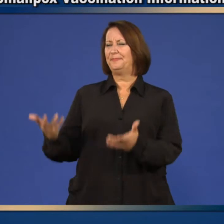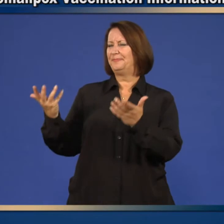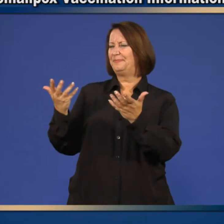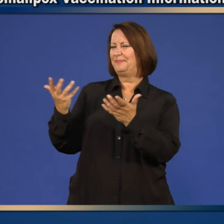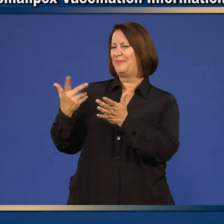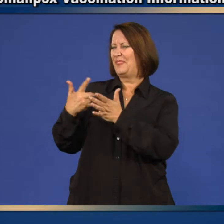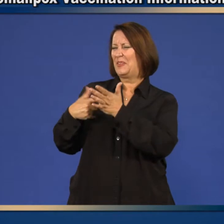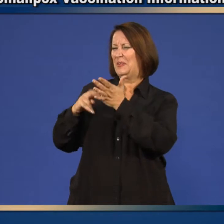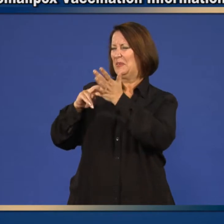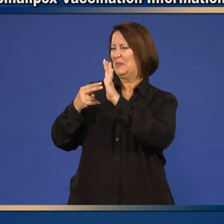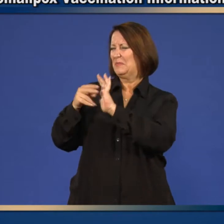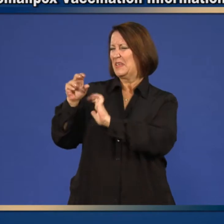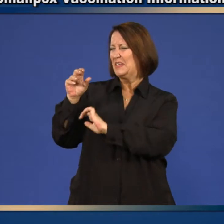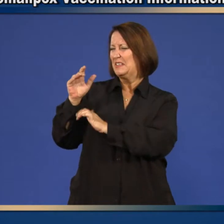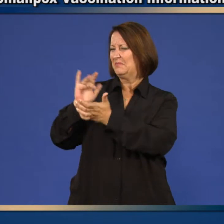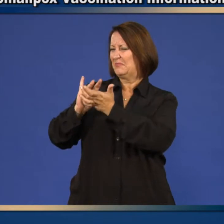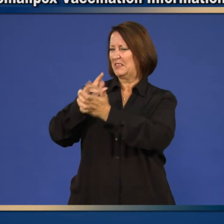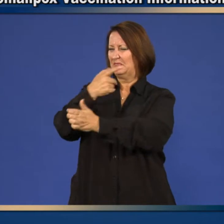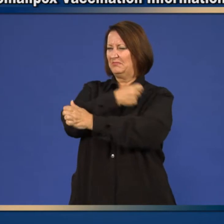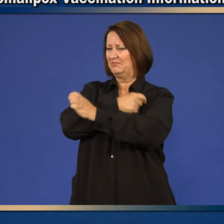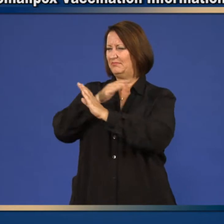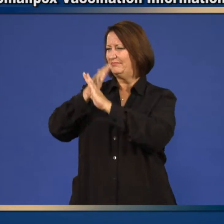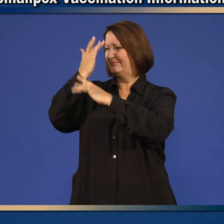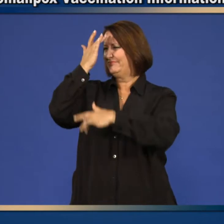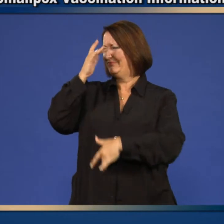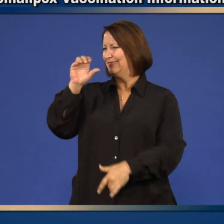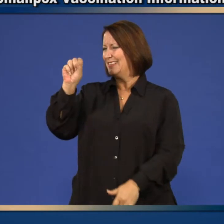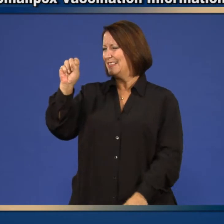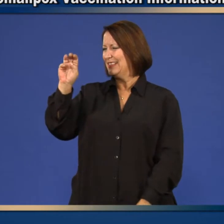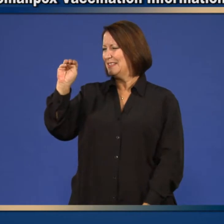What is smallpox vaccine?